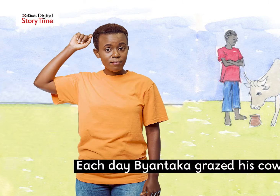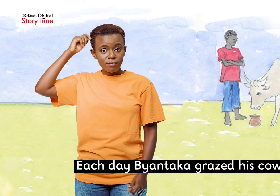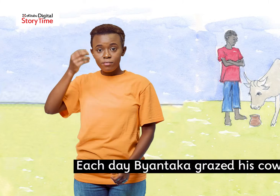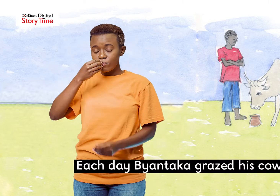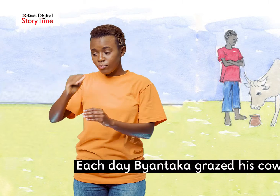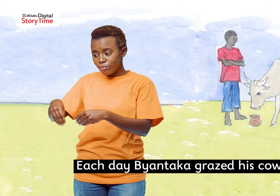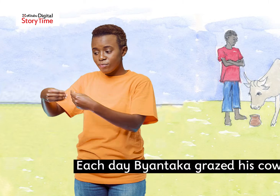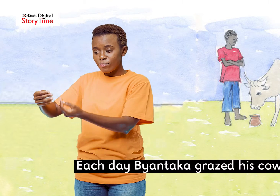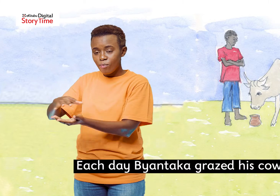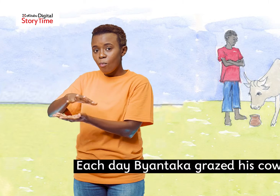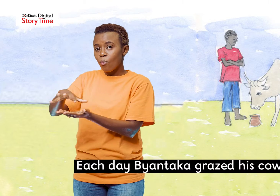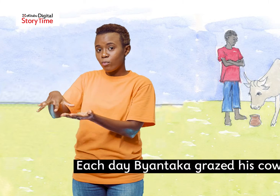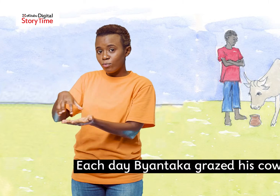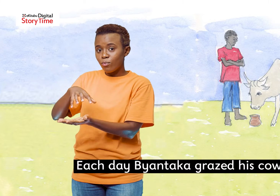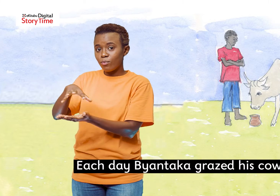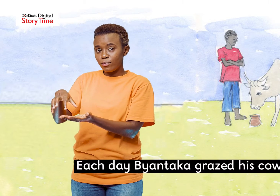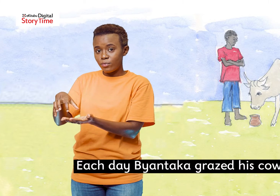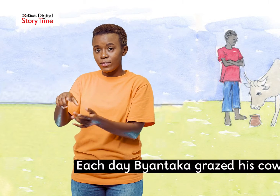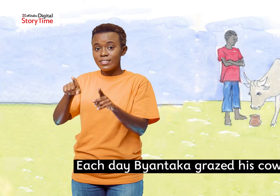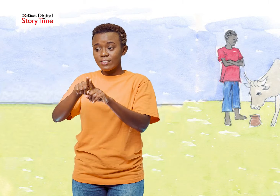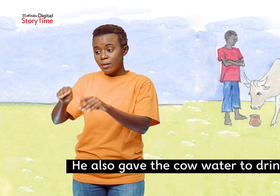Each day, Biantaka grazed his cow.